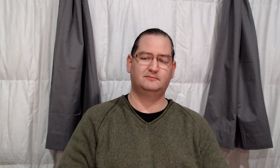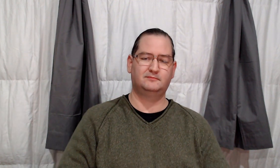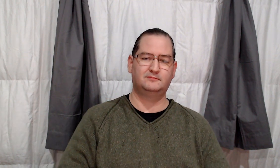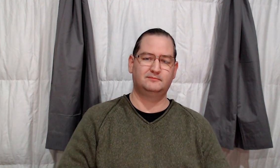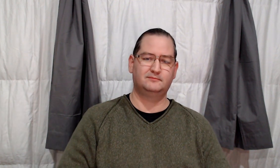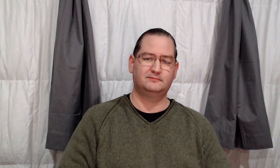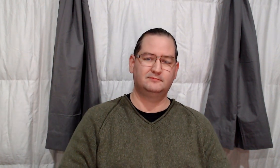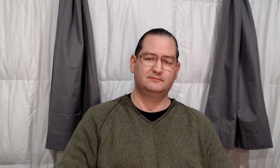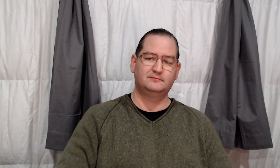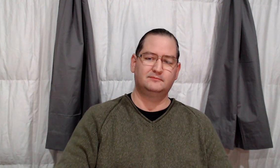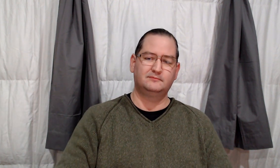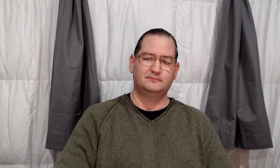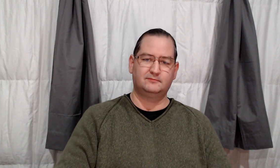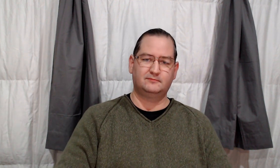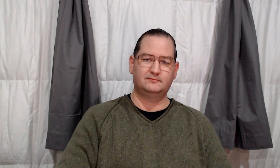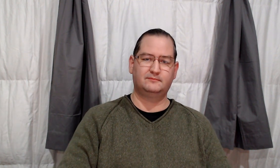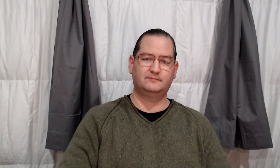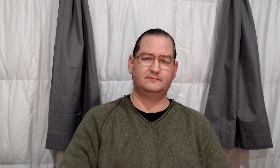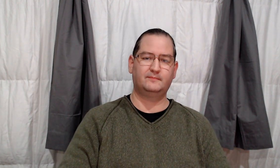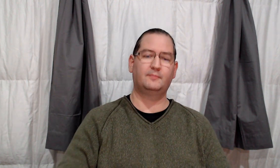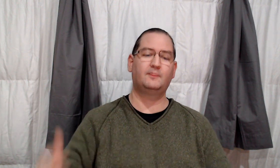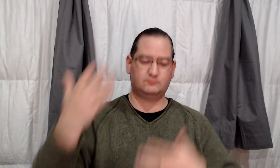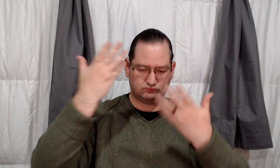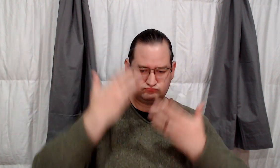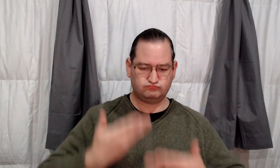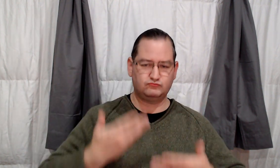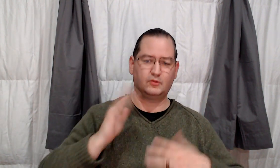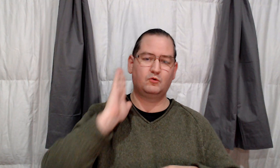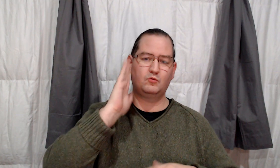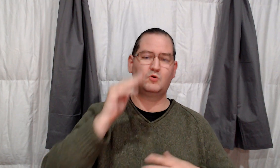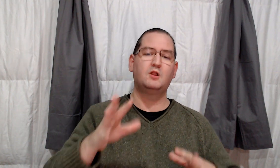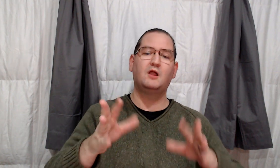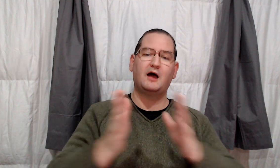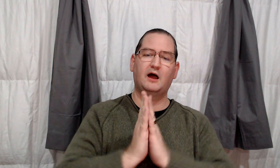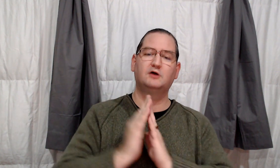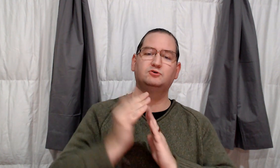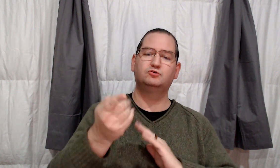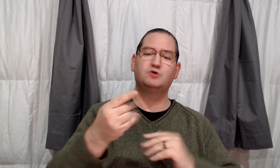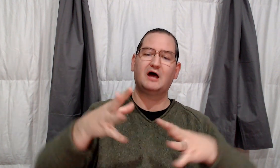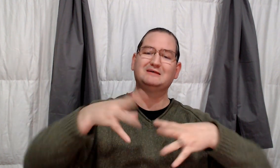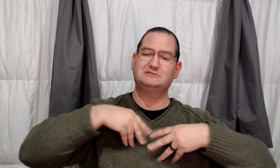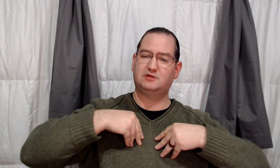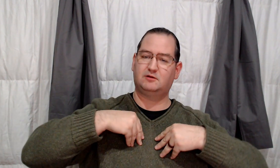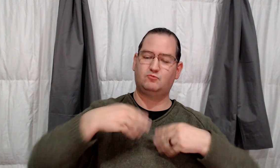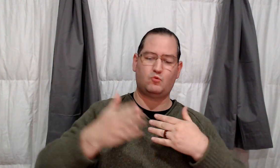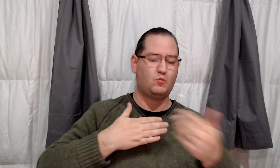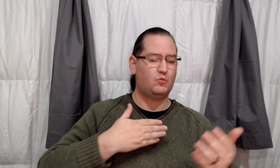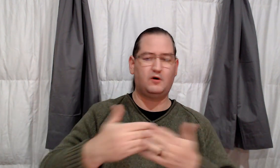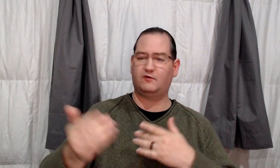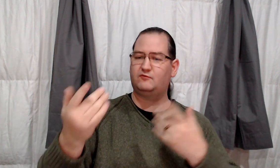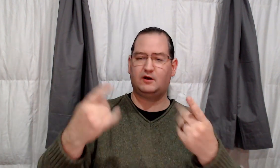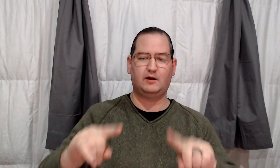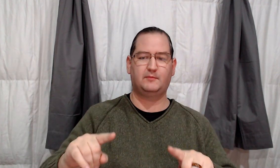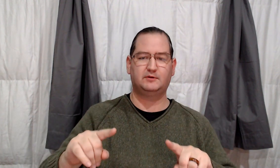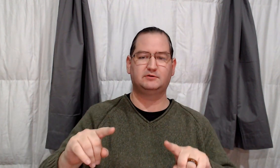I'll ask you to accept whatever happens. The need for a cigarette's gone from your body, gone from your